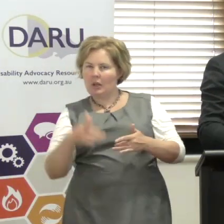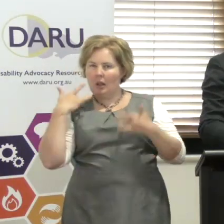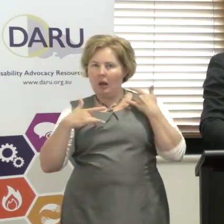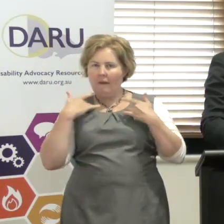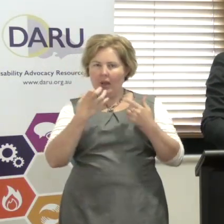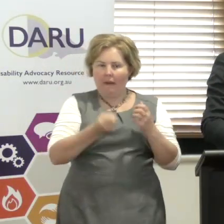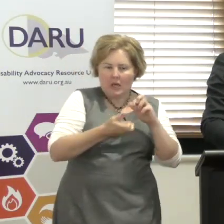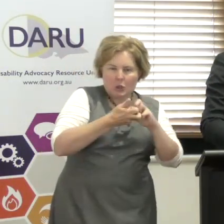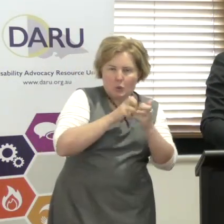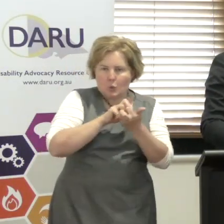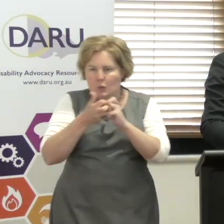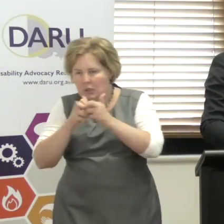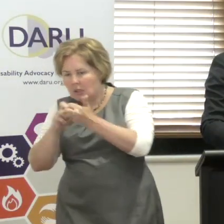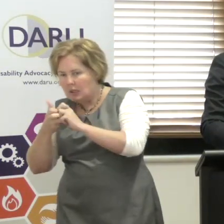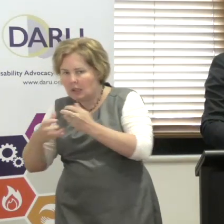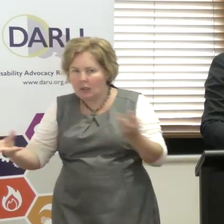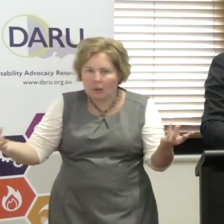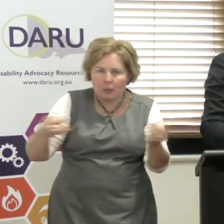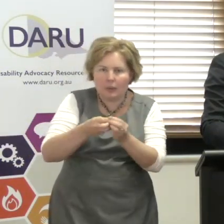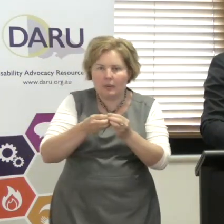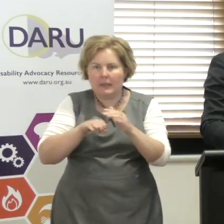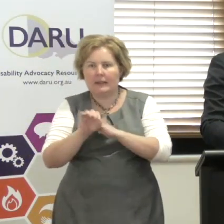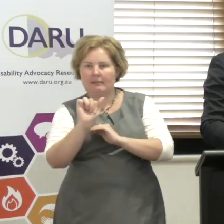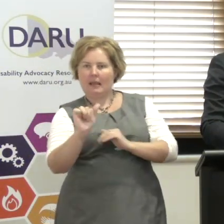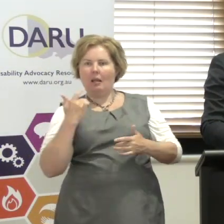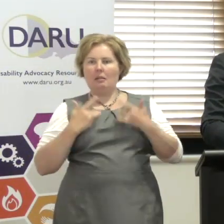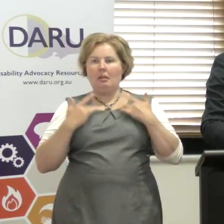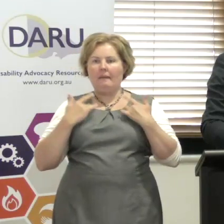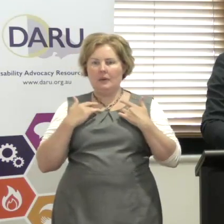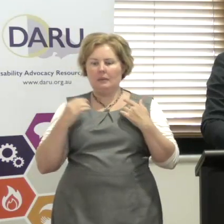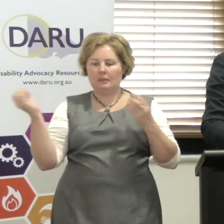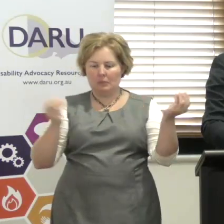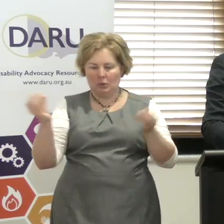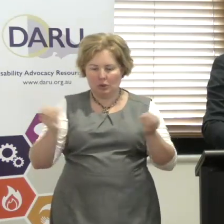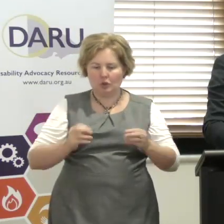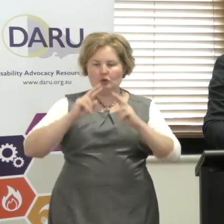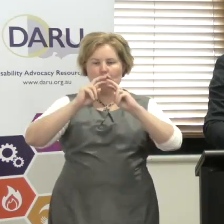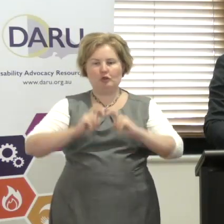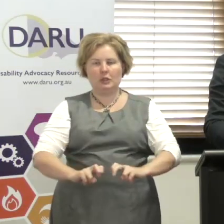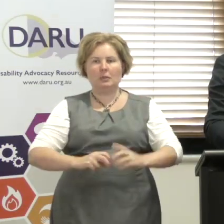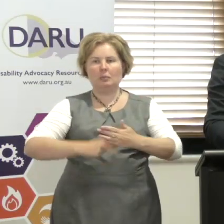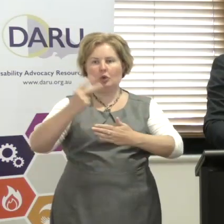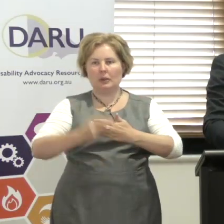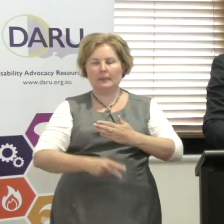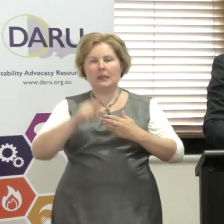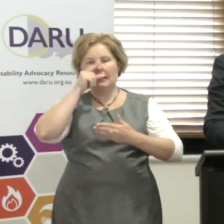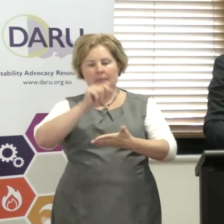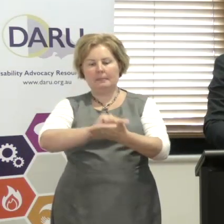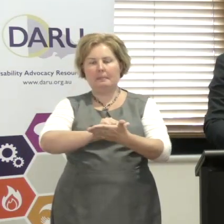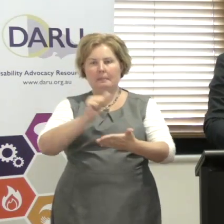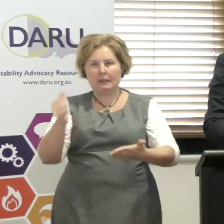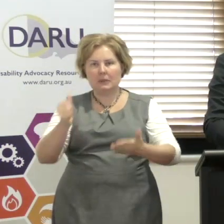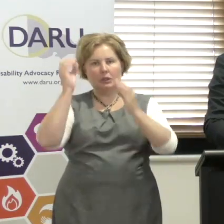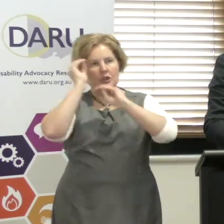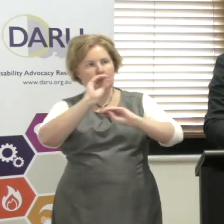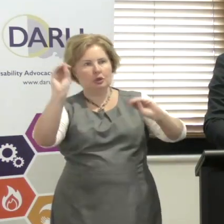about. And we put it as a research program so we could publish, we could teach people. That's the